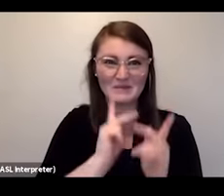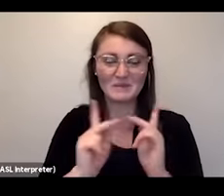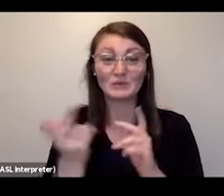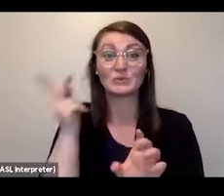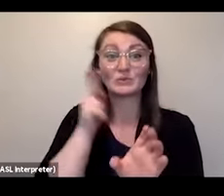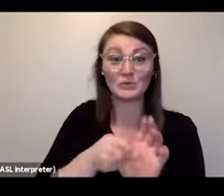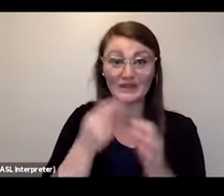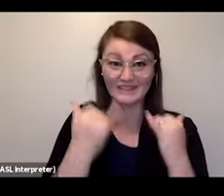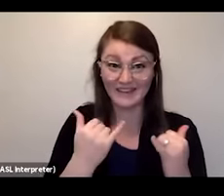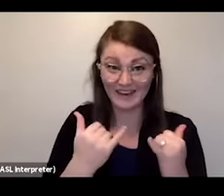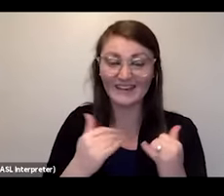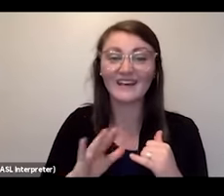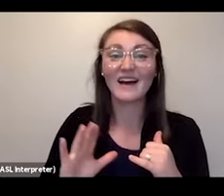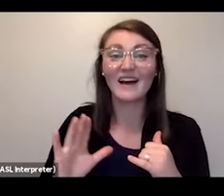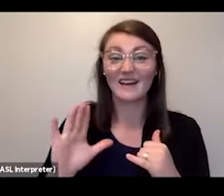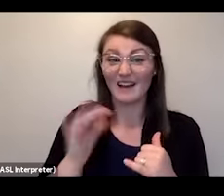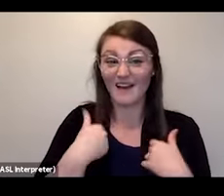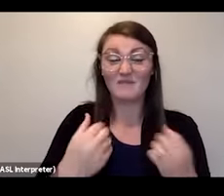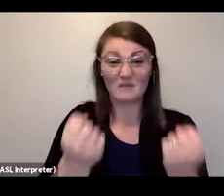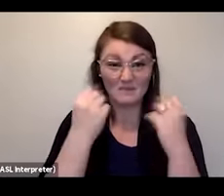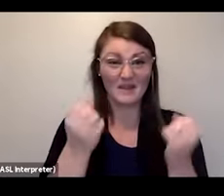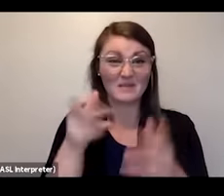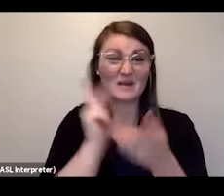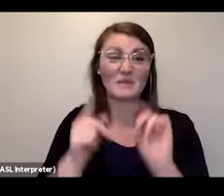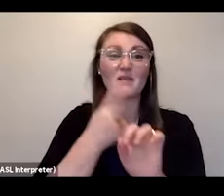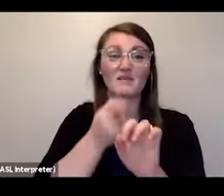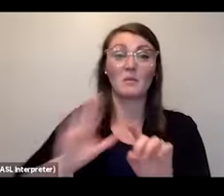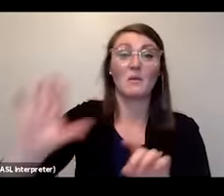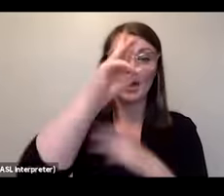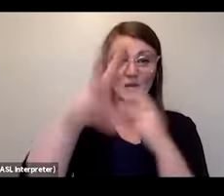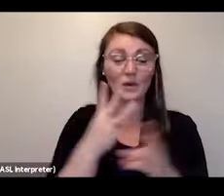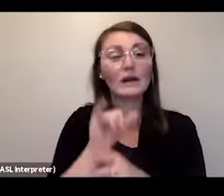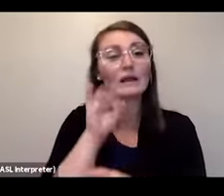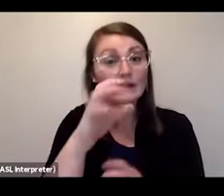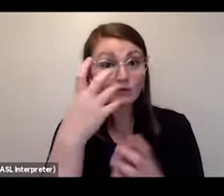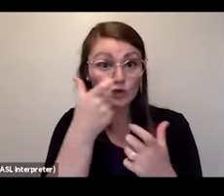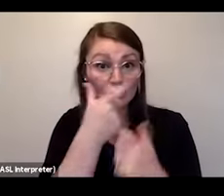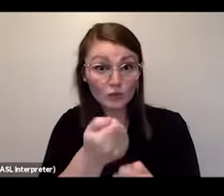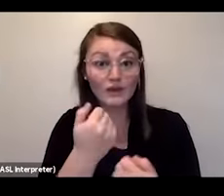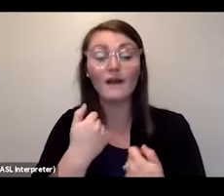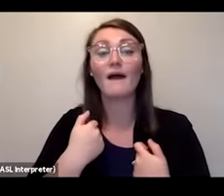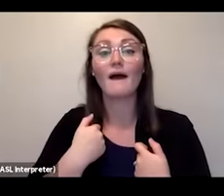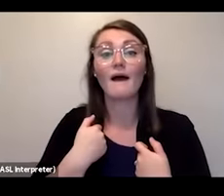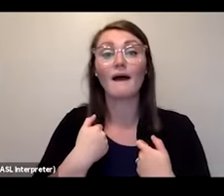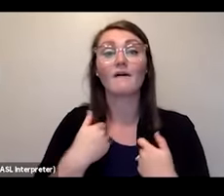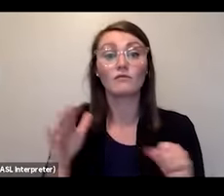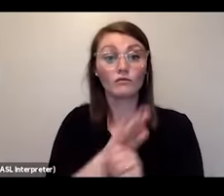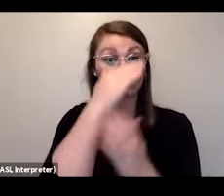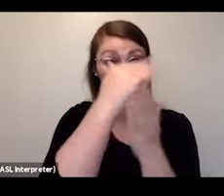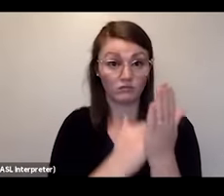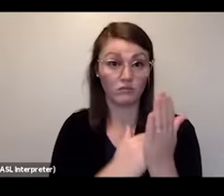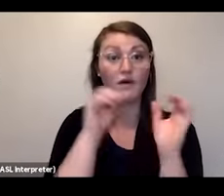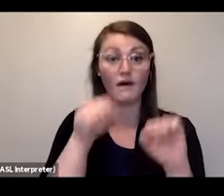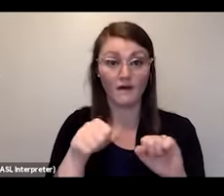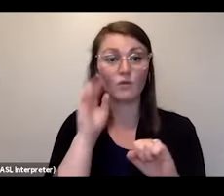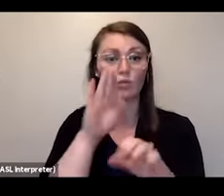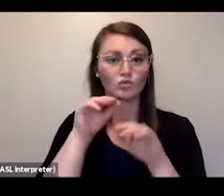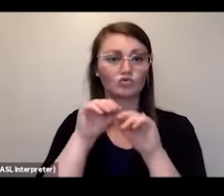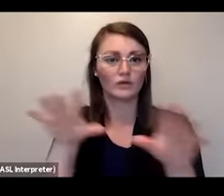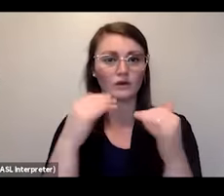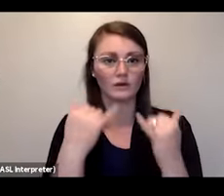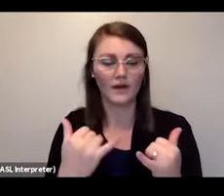here today. For those who are interested, in the chat, I will now share the complete list of all the countries from which our attendees are calling